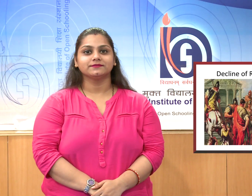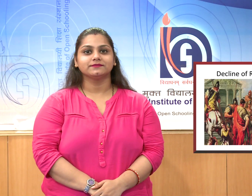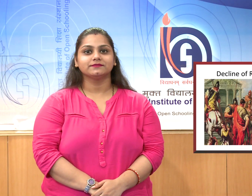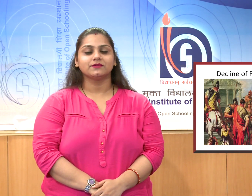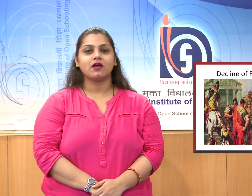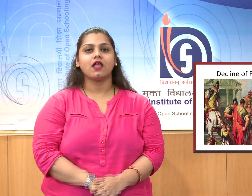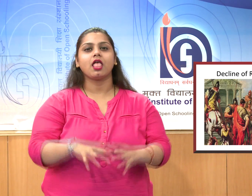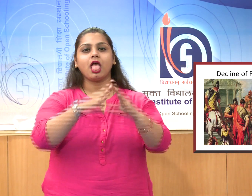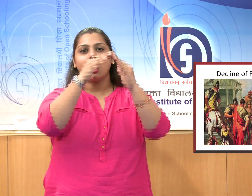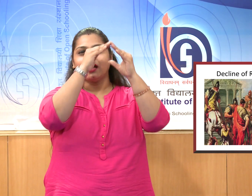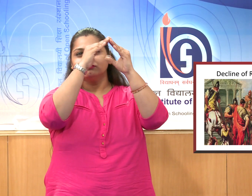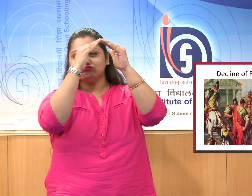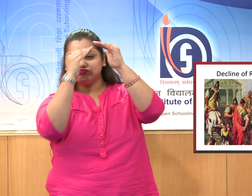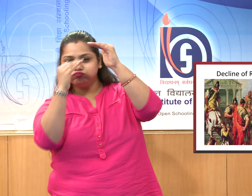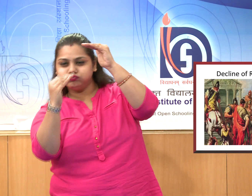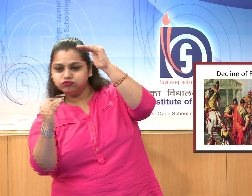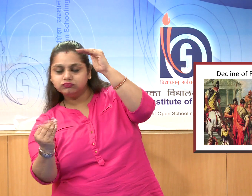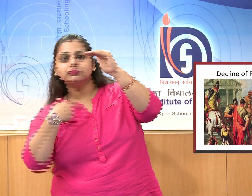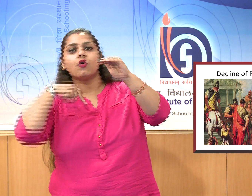decline of the Roman Empire.